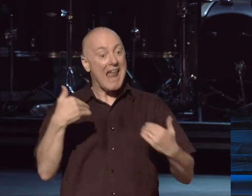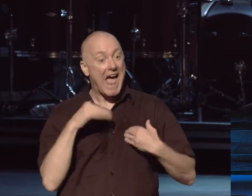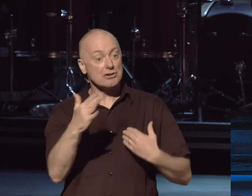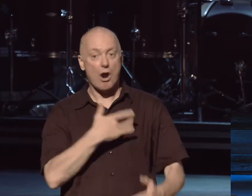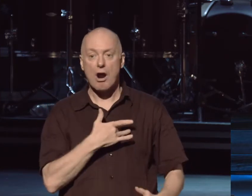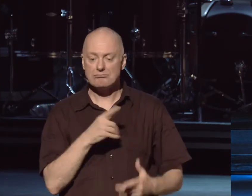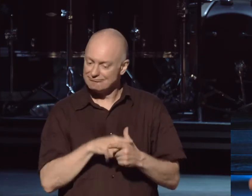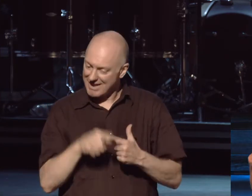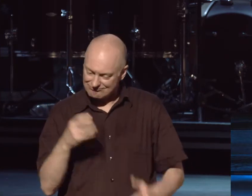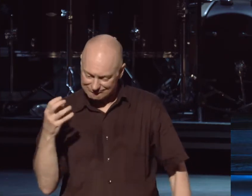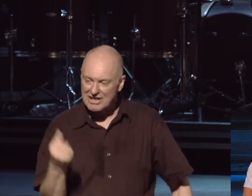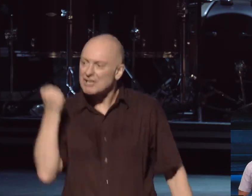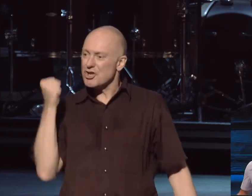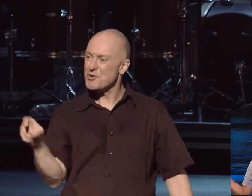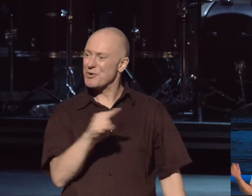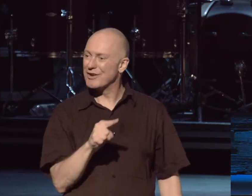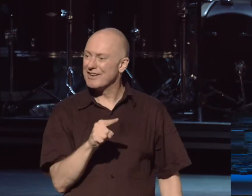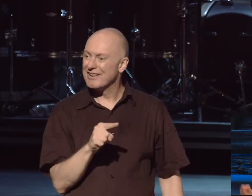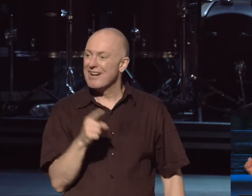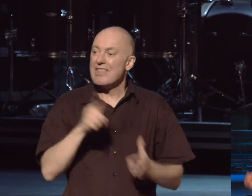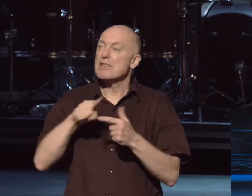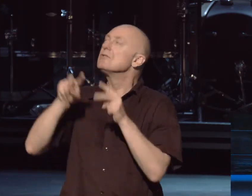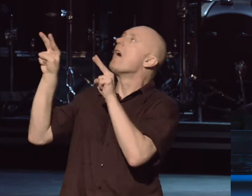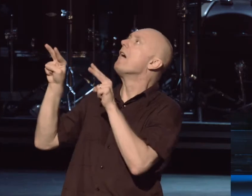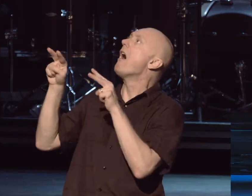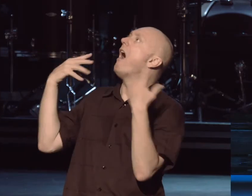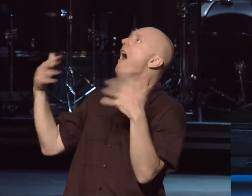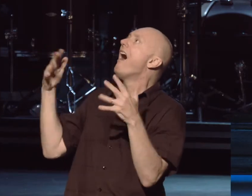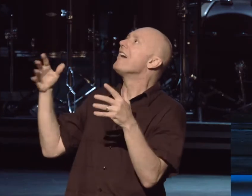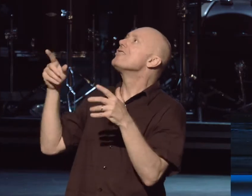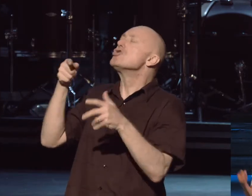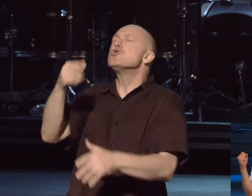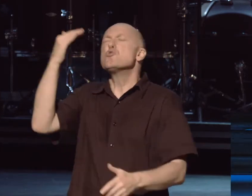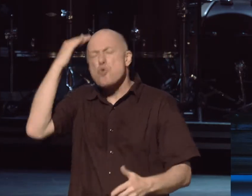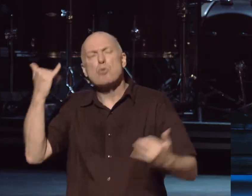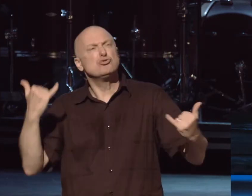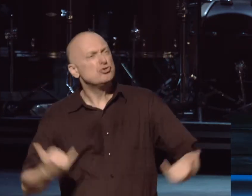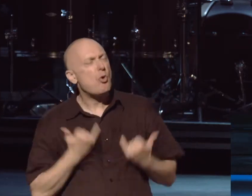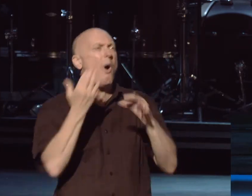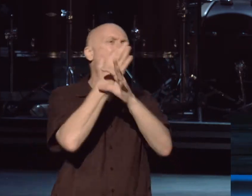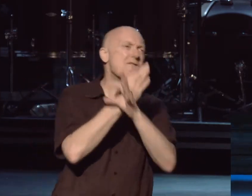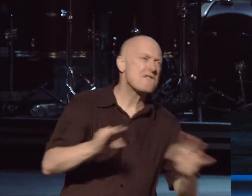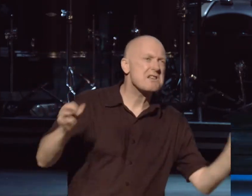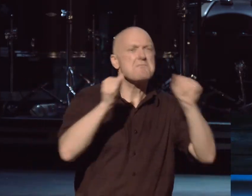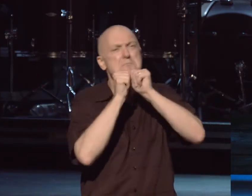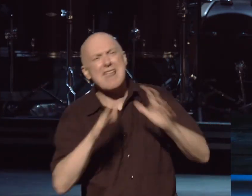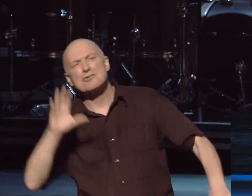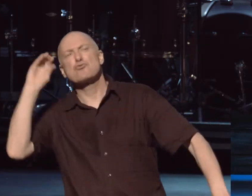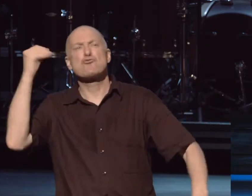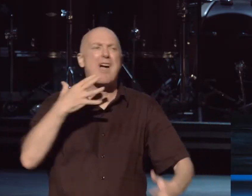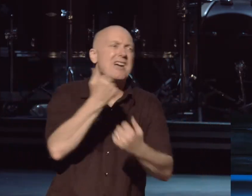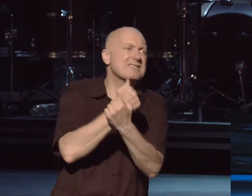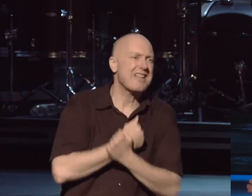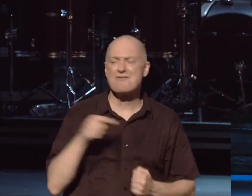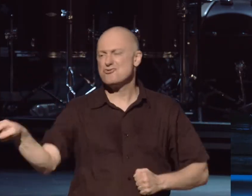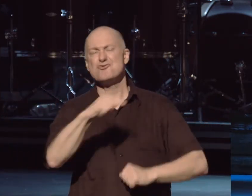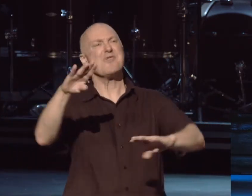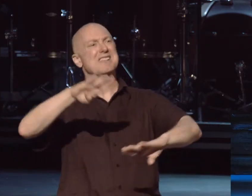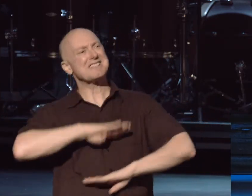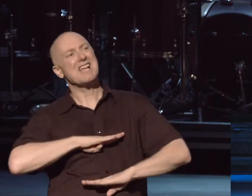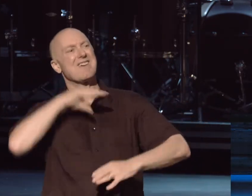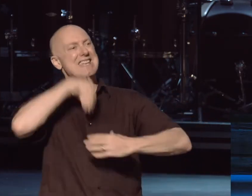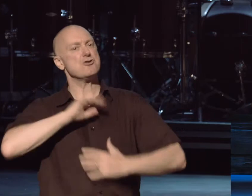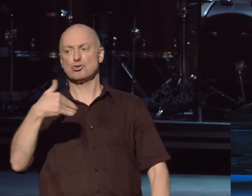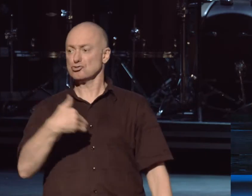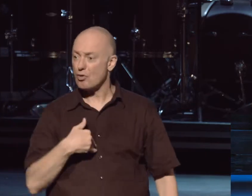you, you see him. And when you see him, you know joy, you know freedom, you know blessing, you know grace, you know love. You are satisfied in your soul because there's nothing